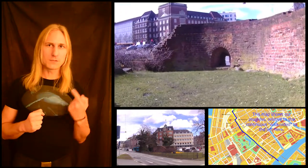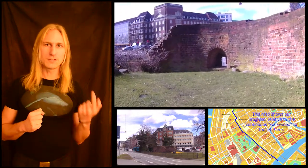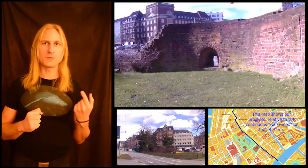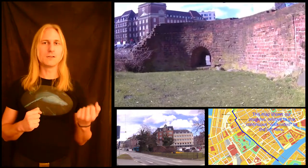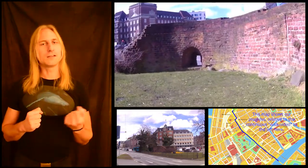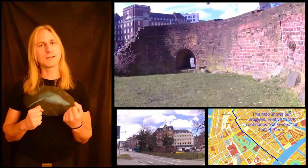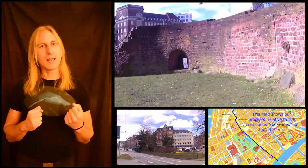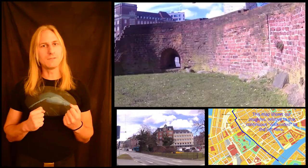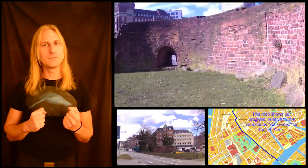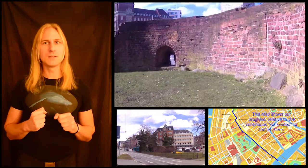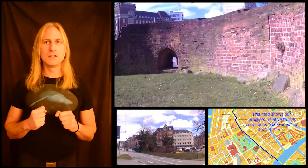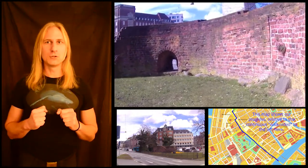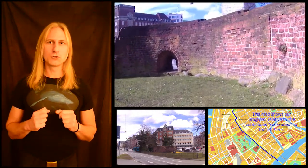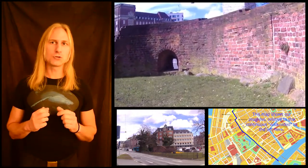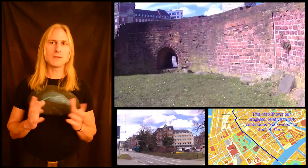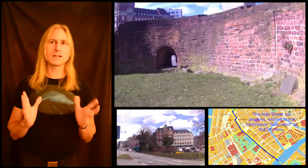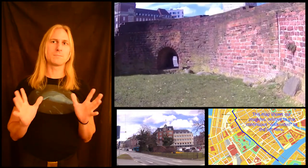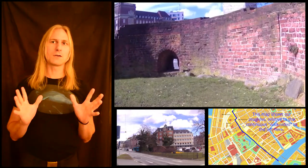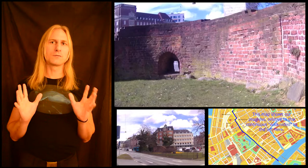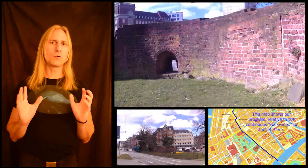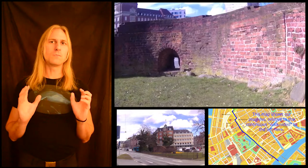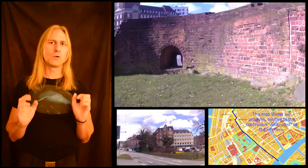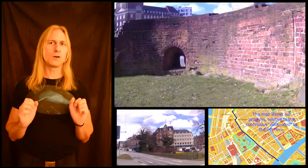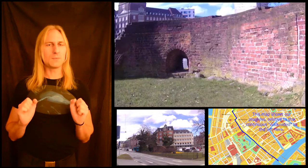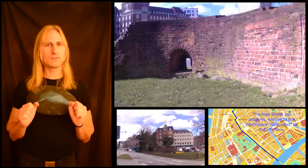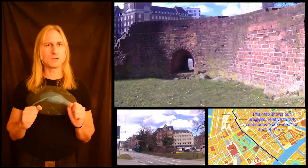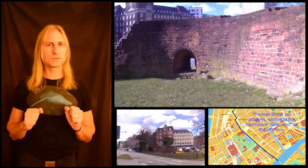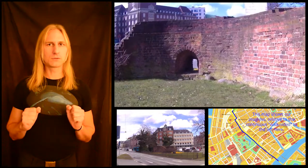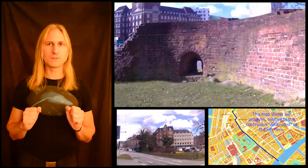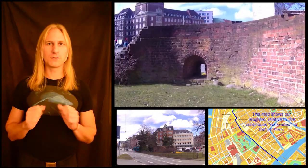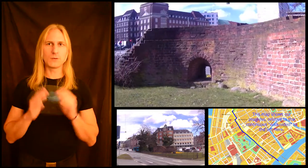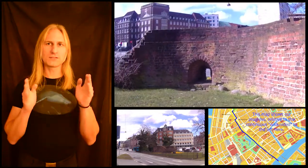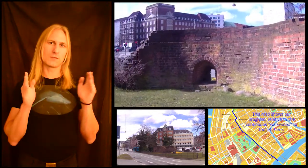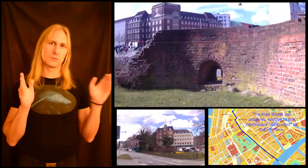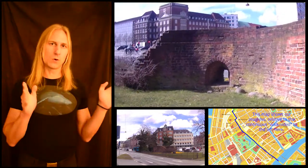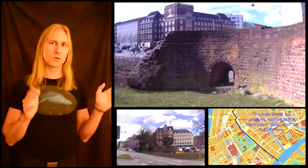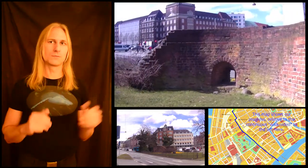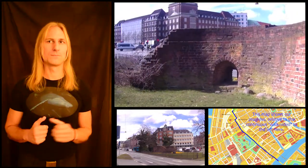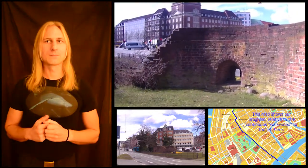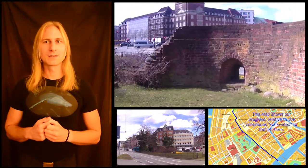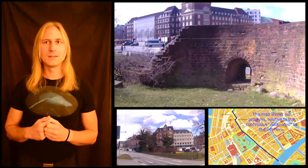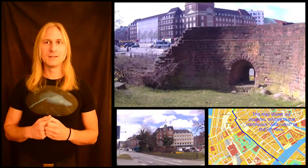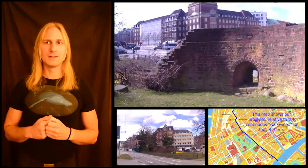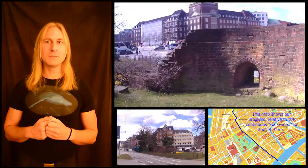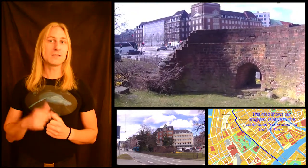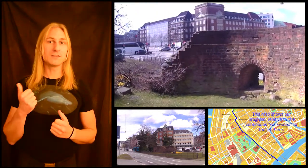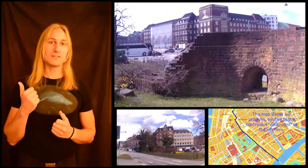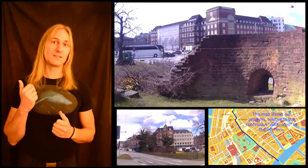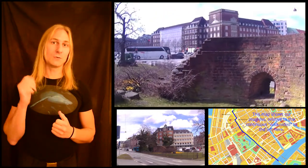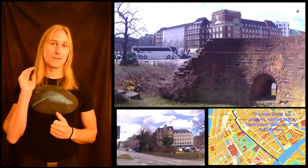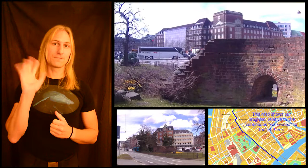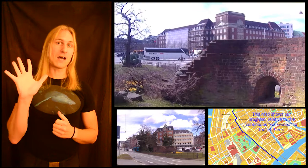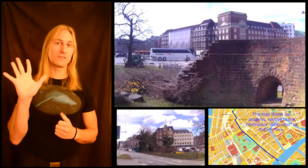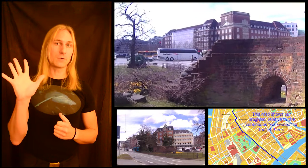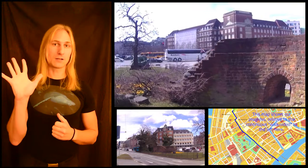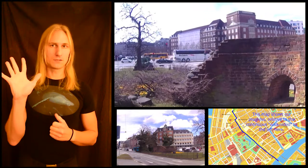filmed material that I have should make about 4 more episodes to cover the rest of the walk, making this into